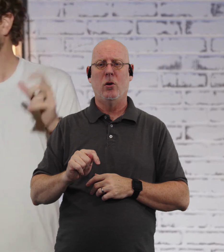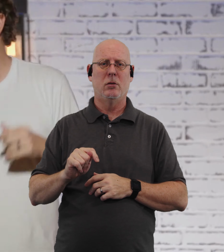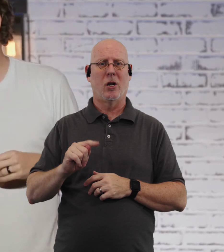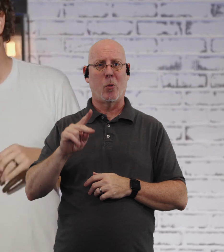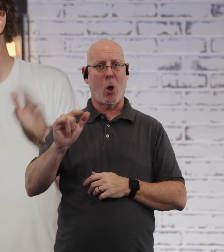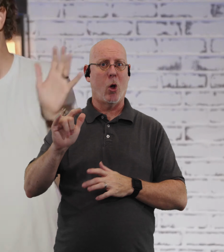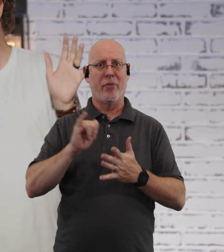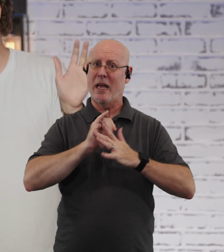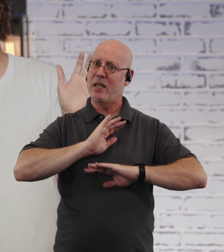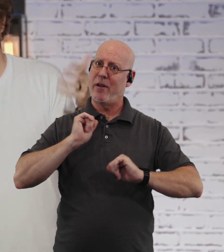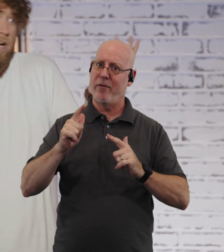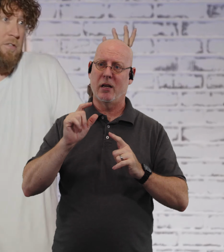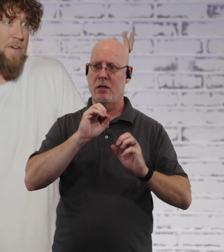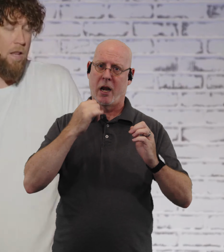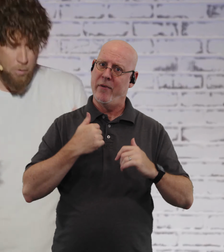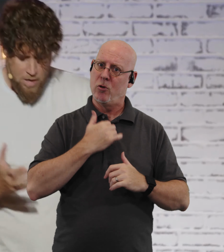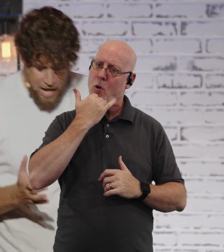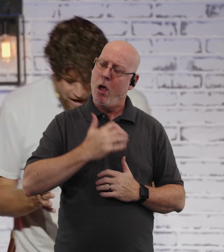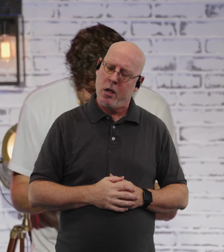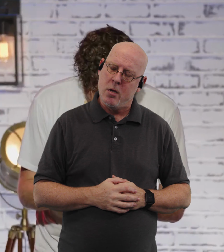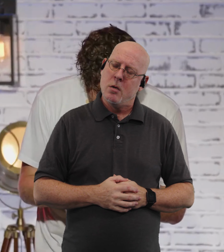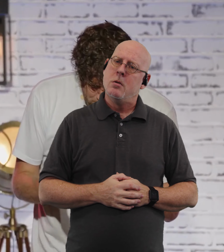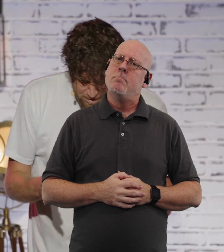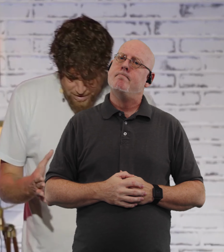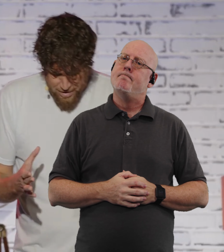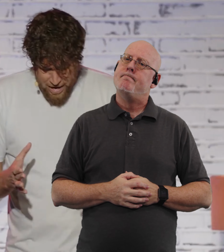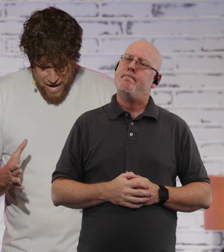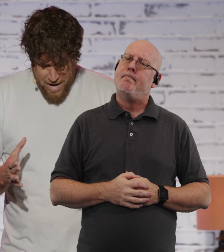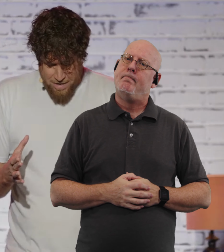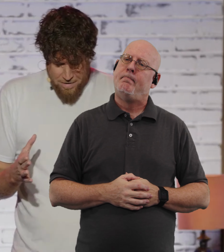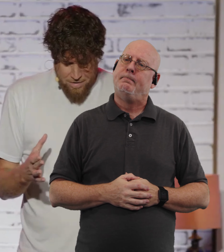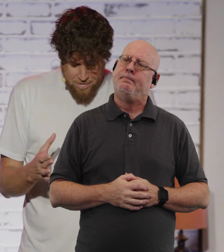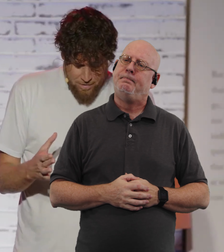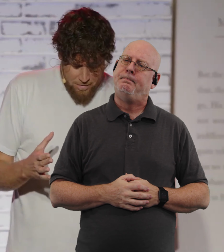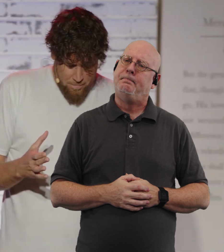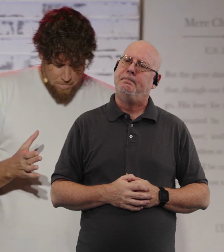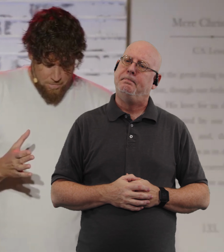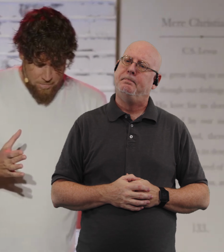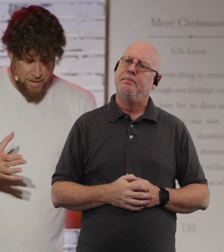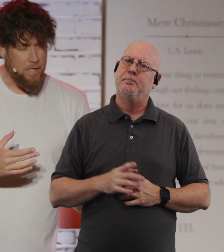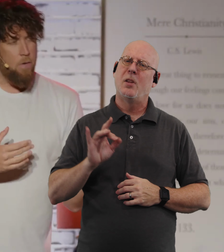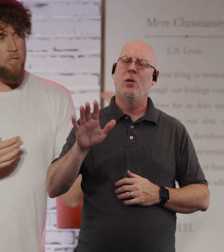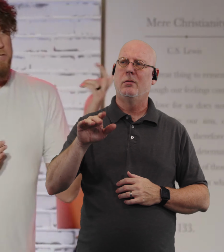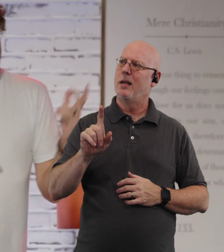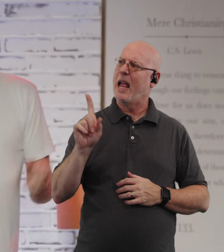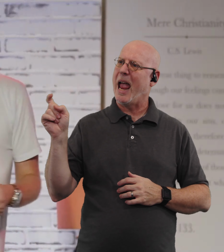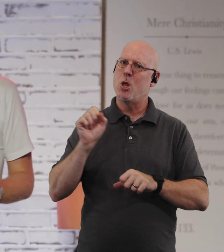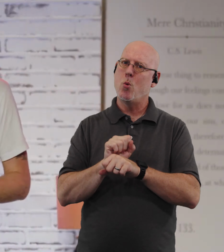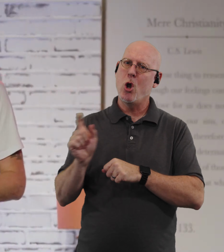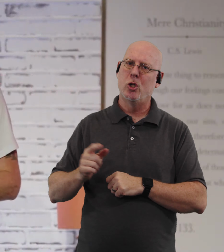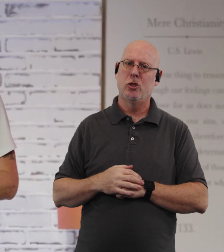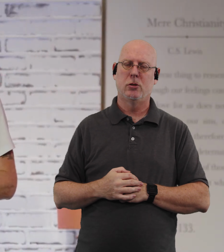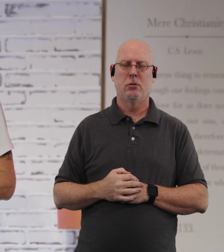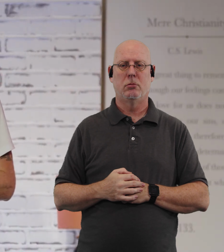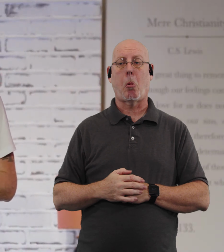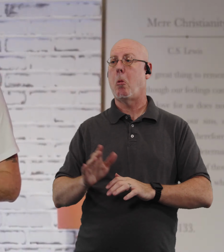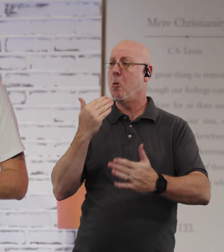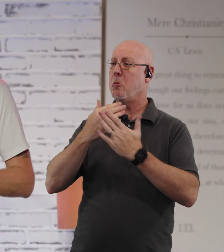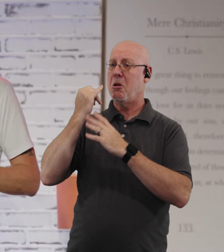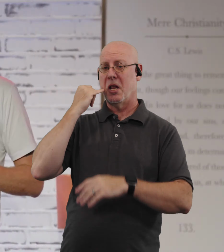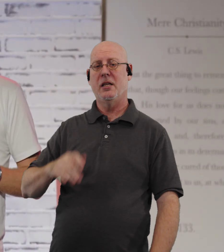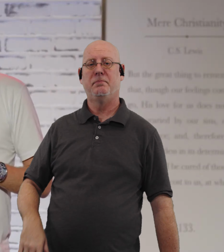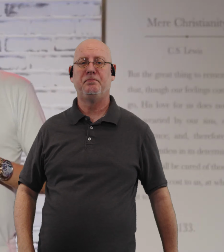poll, right? Because that settles everything because none of us are fallible. And Daniel's like, hey, why don't you just ask the workers here? I'm like, you